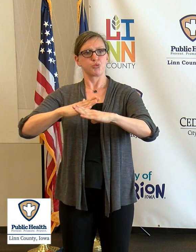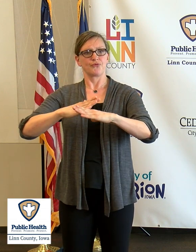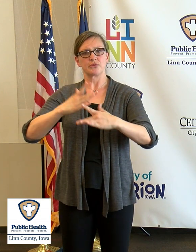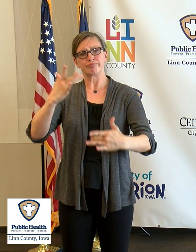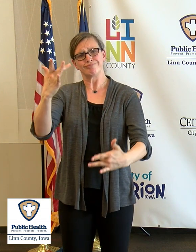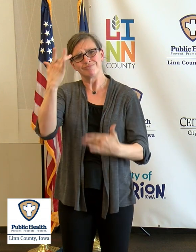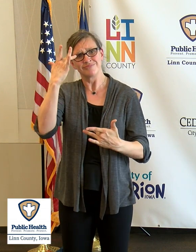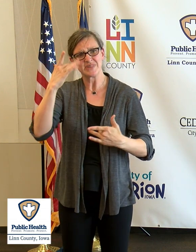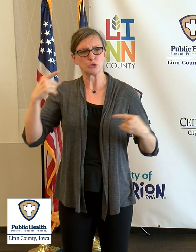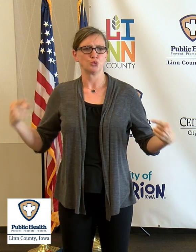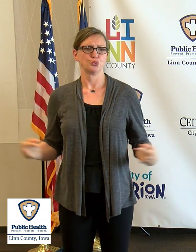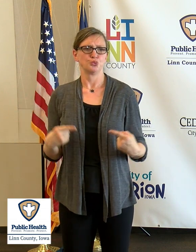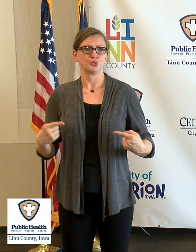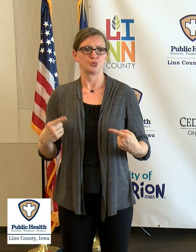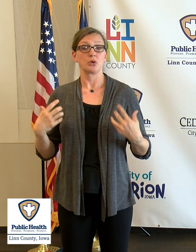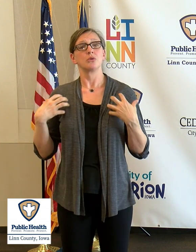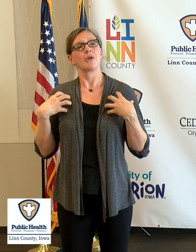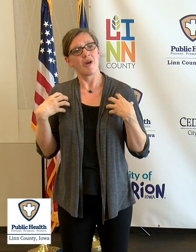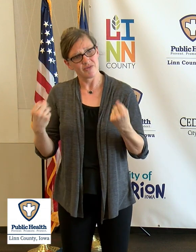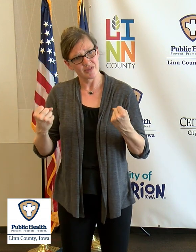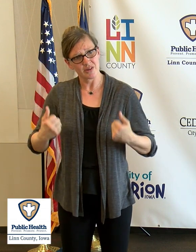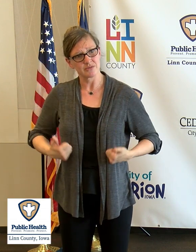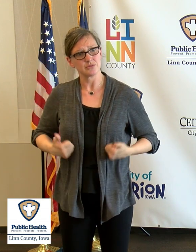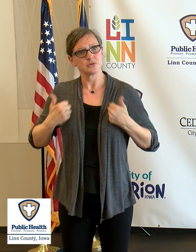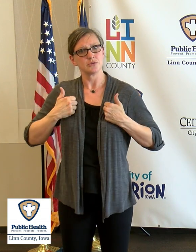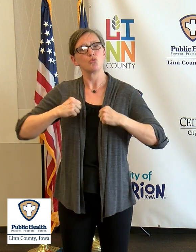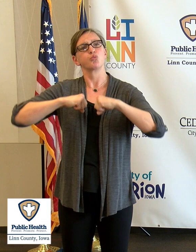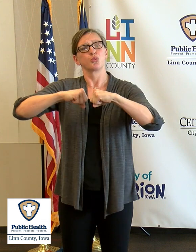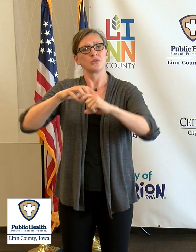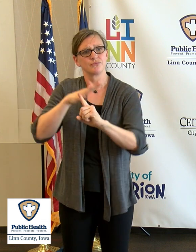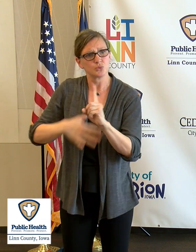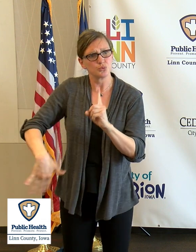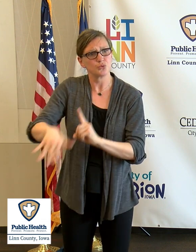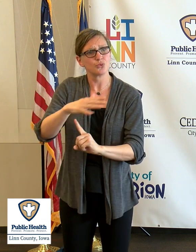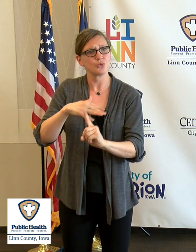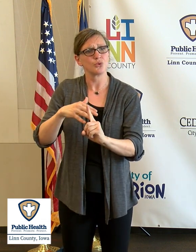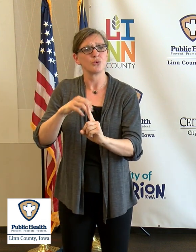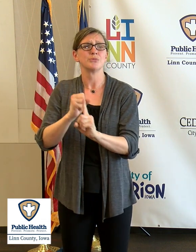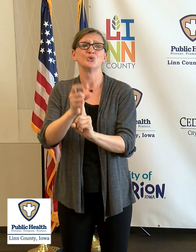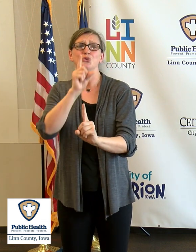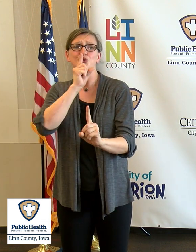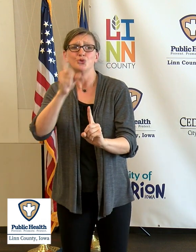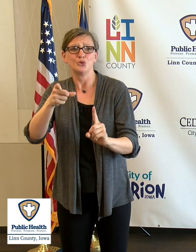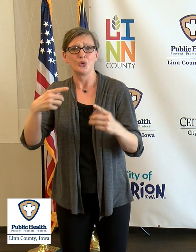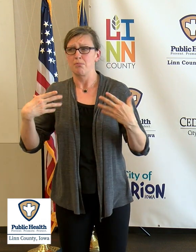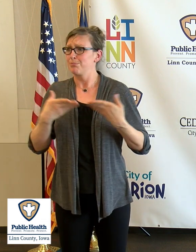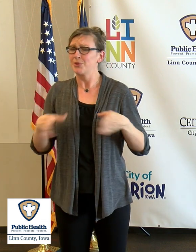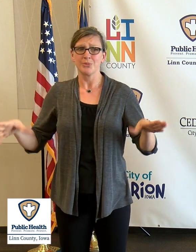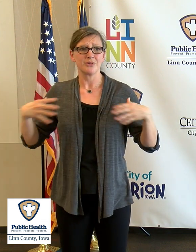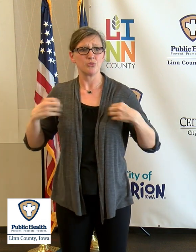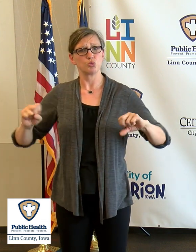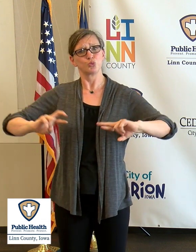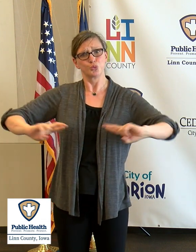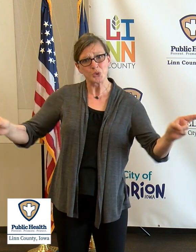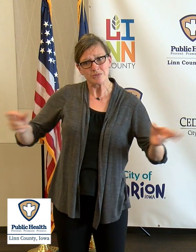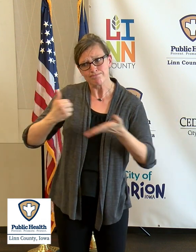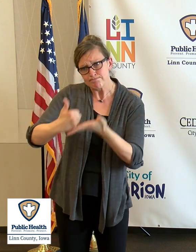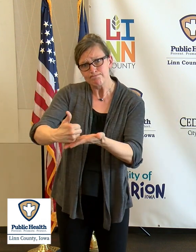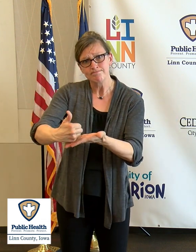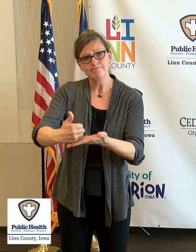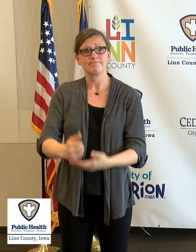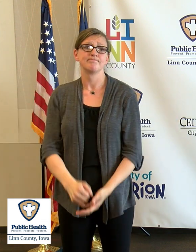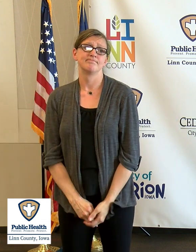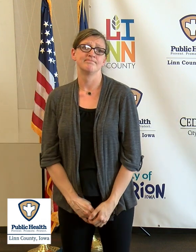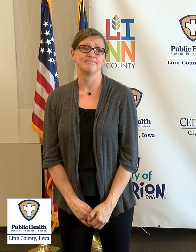living, protect the environment, and to ensure public health preparedness. We have been serving our